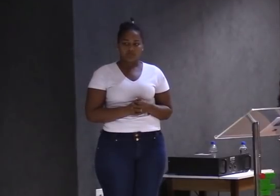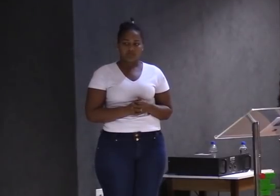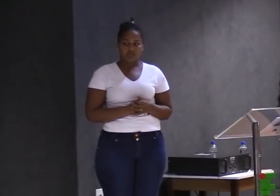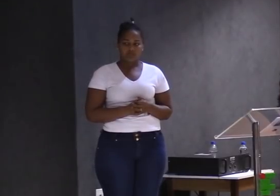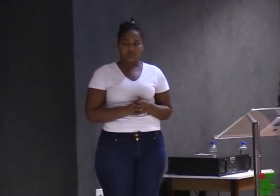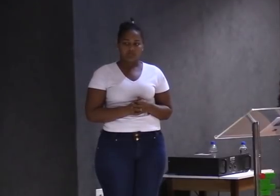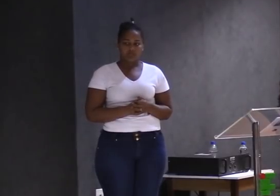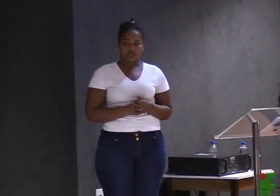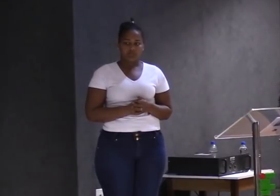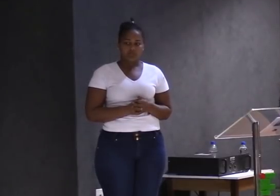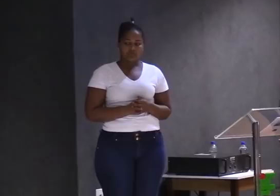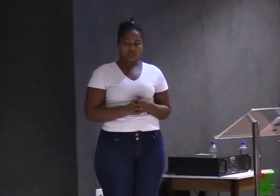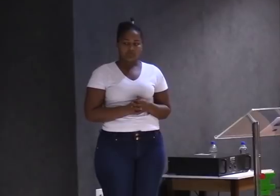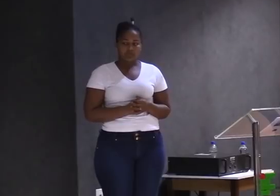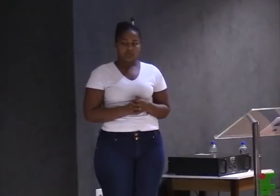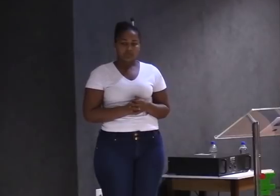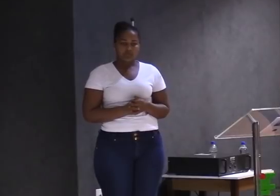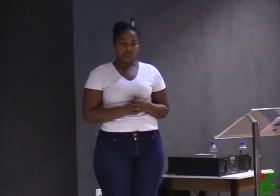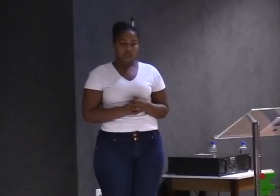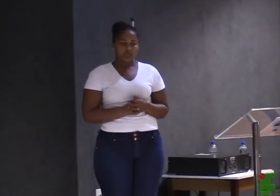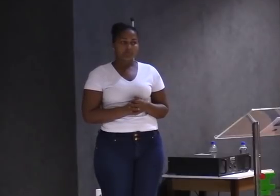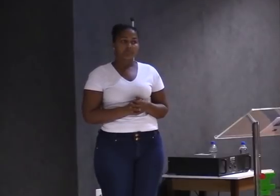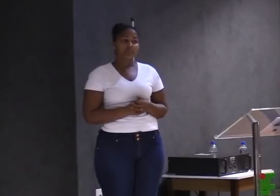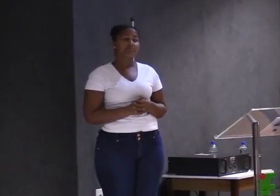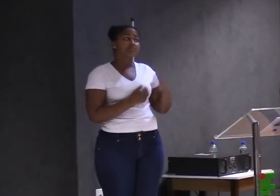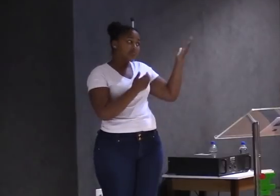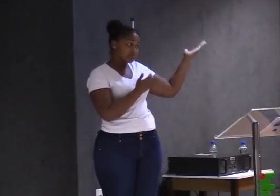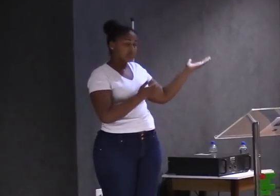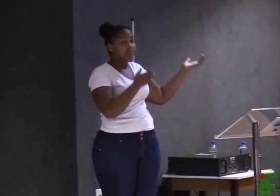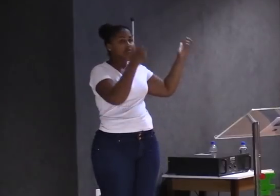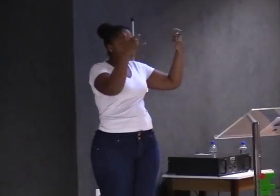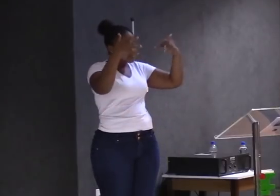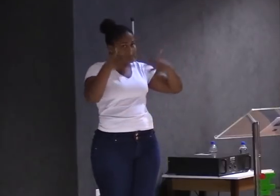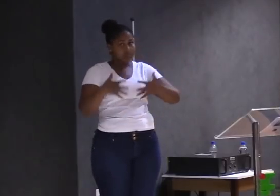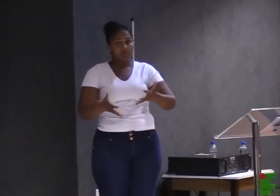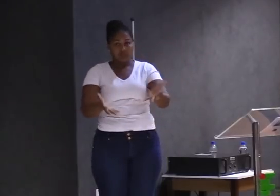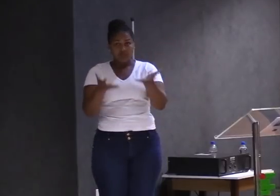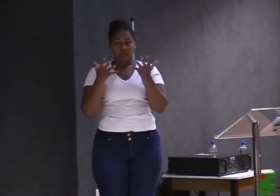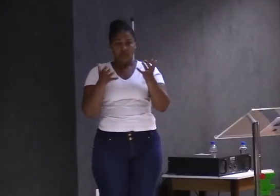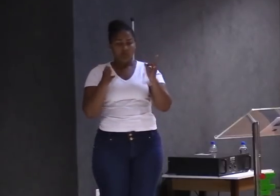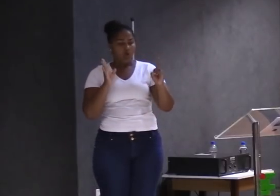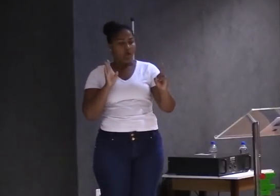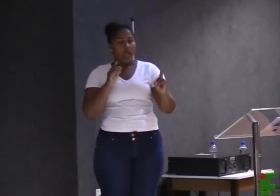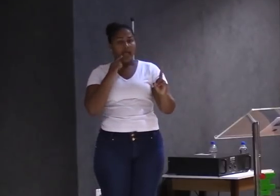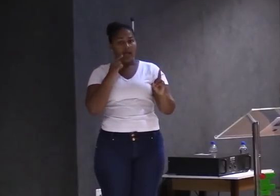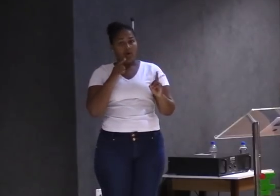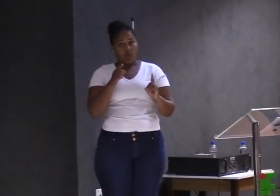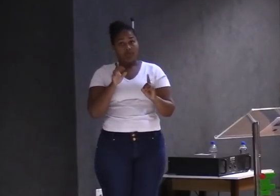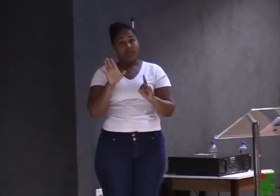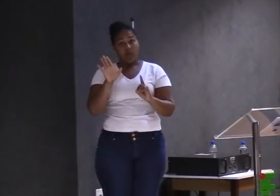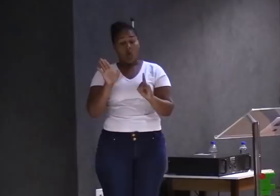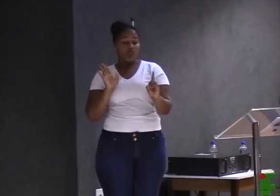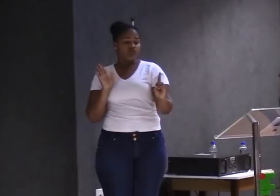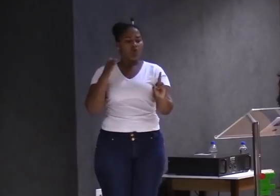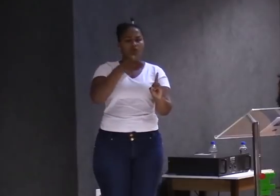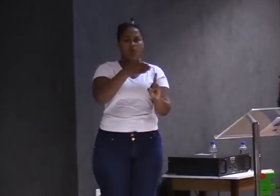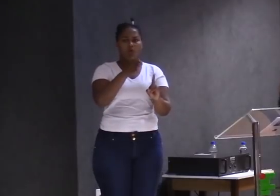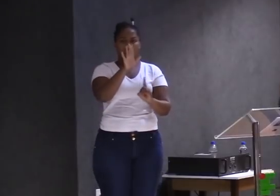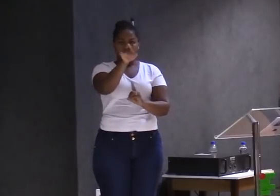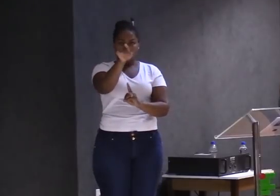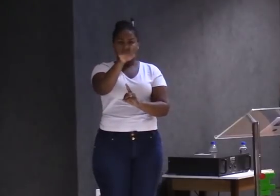of using them. O que ela quer enfatizar aqui é que não é apenas, quando ela fala do uso das ferramentas